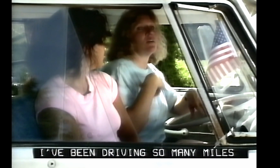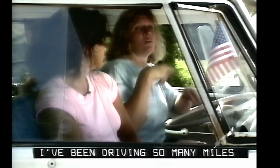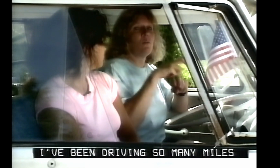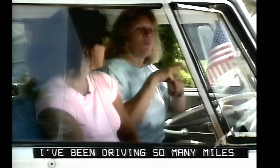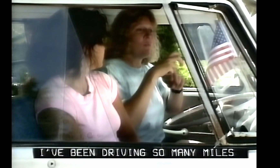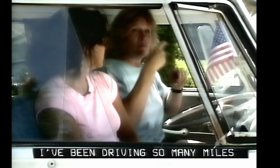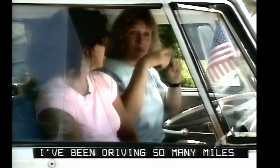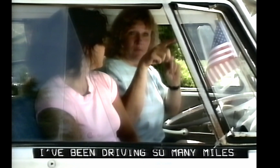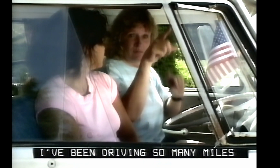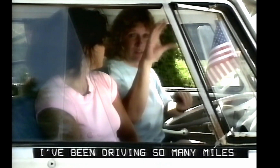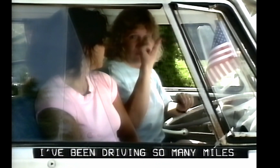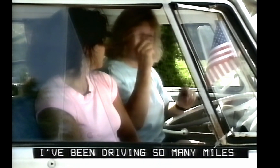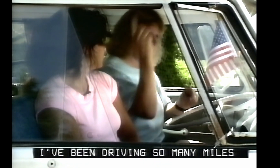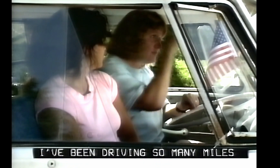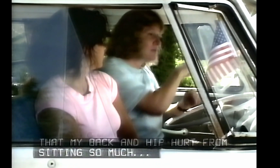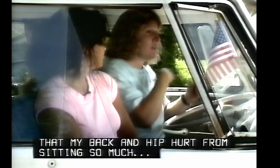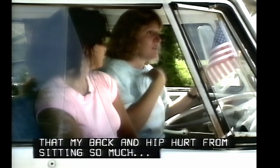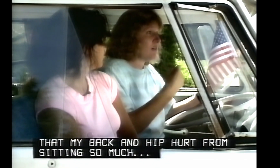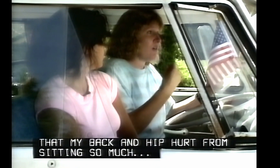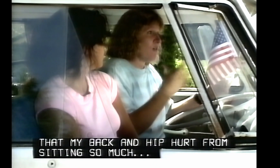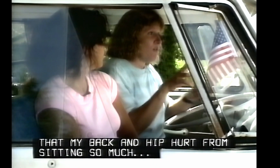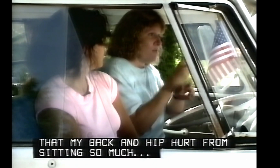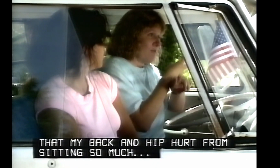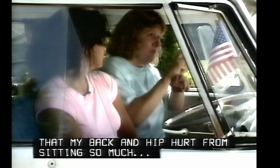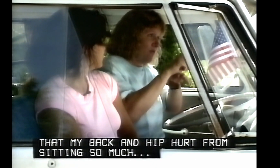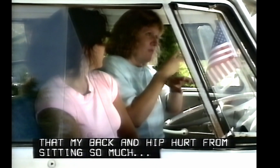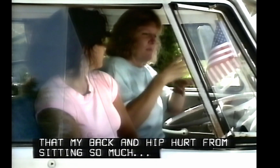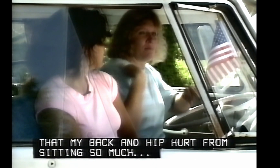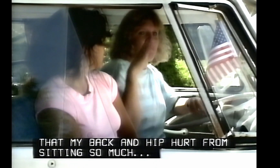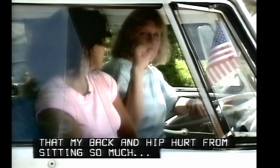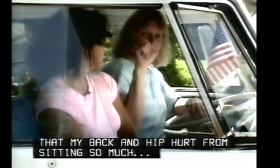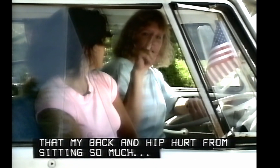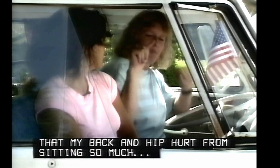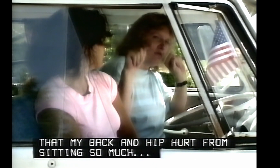I also found some money, pennies and nickels, while I was riding.